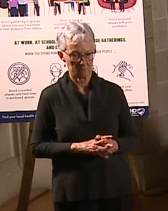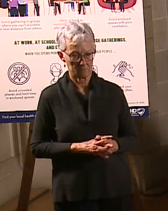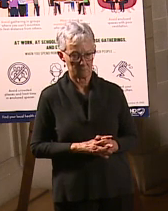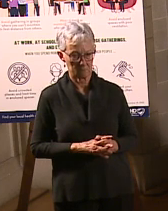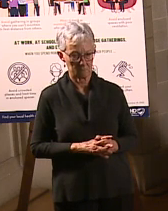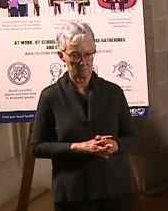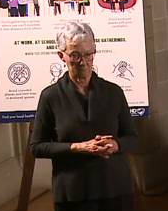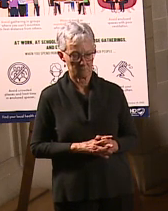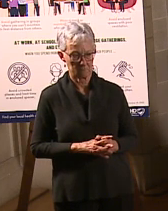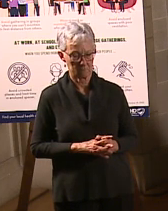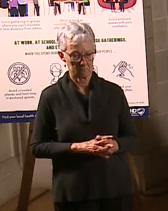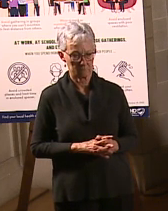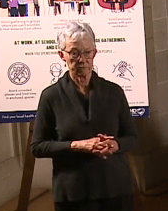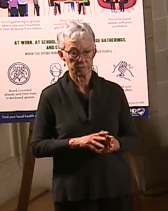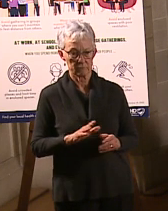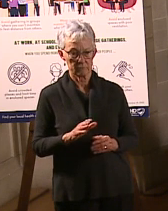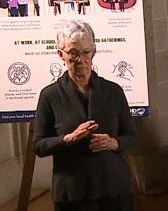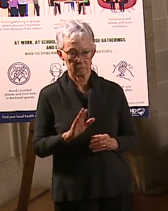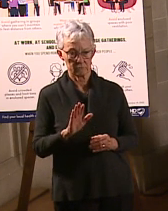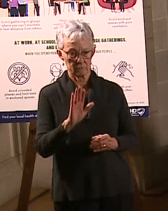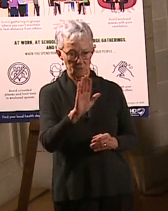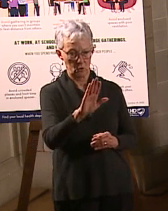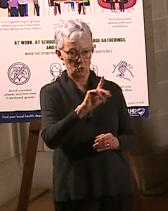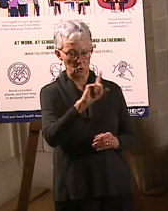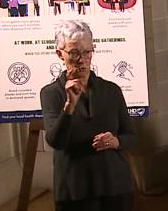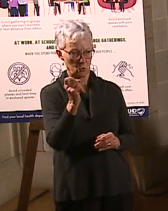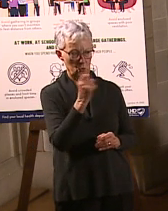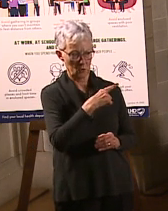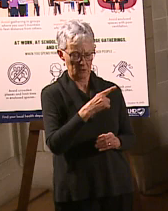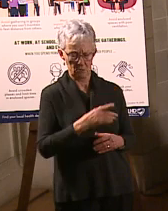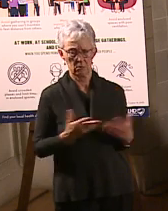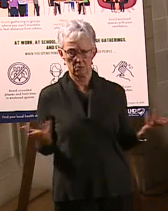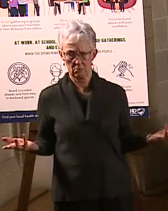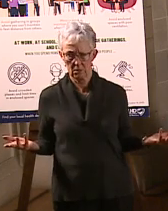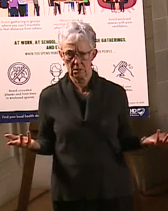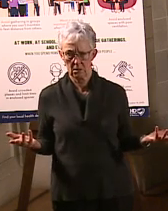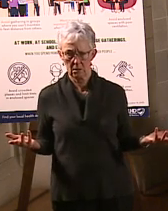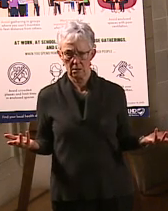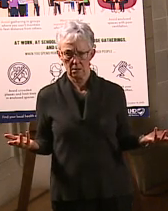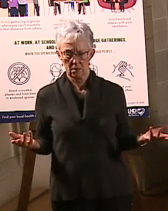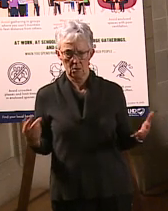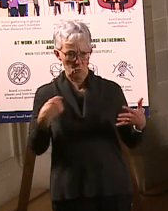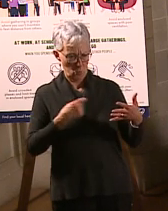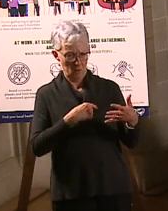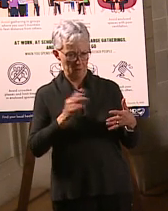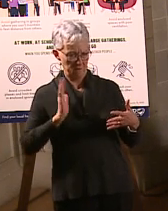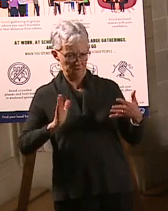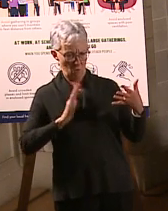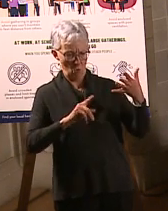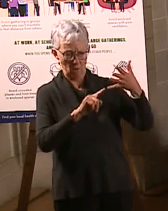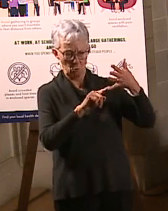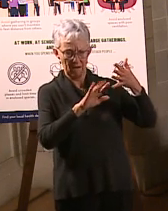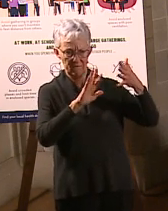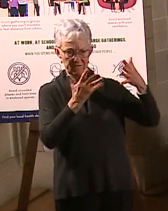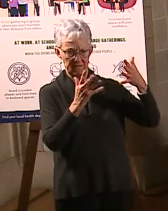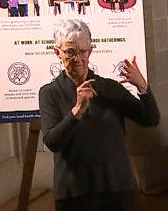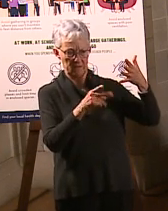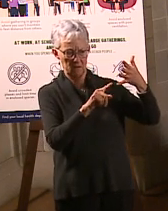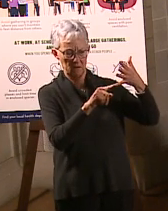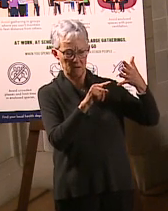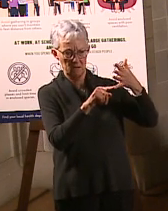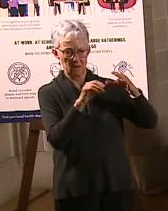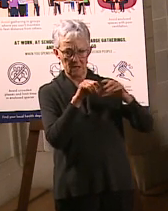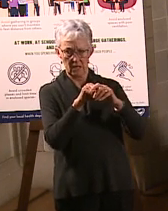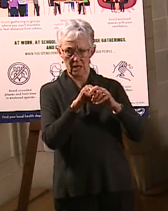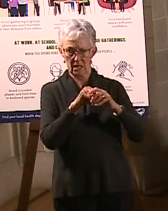behind. So the question Martha's asking, gee, you've gone from 5th to 19th, and